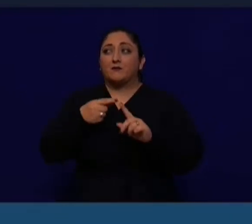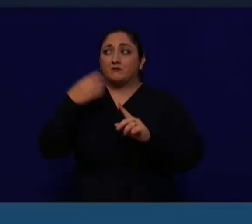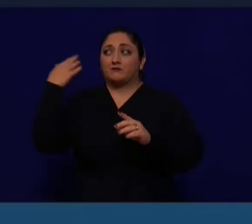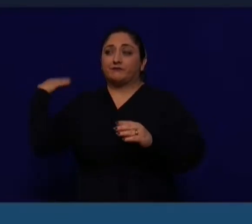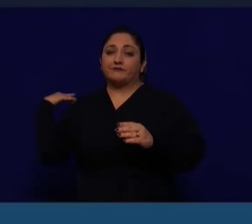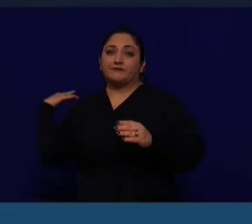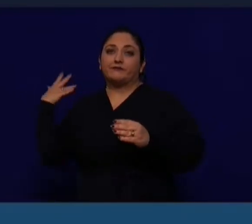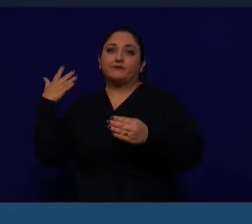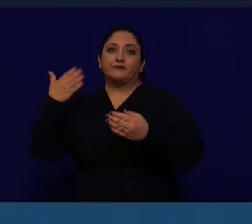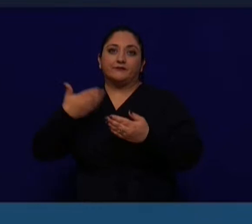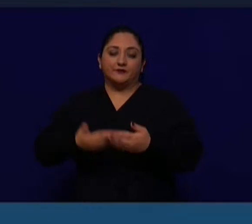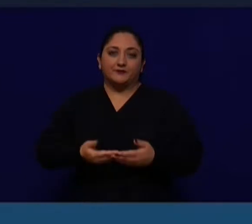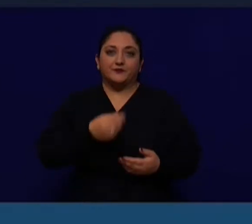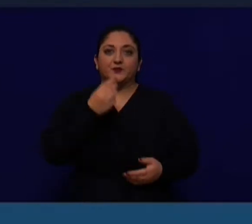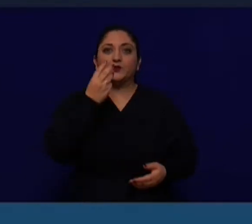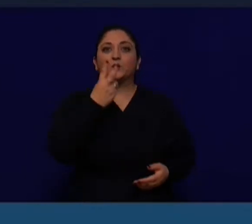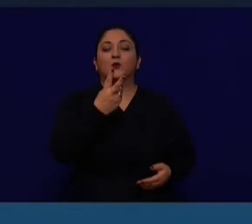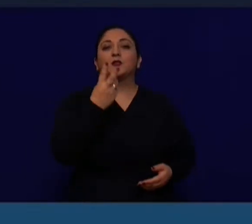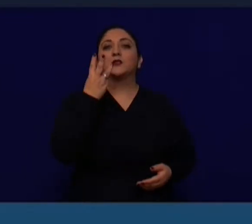of the pandemic is